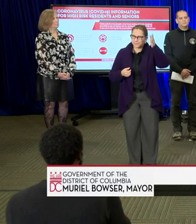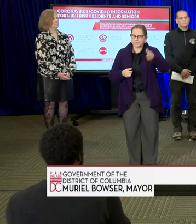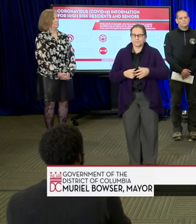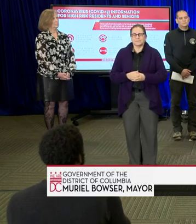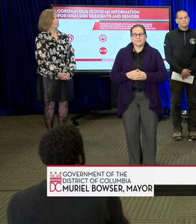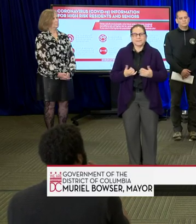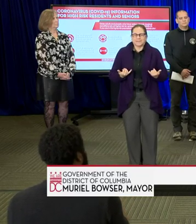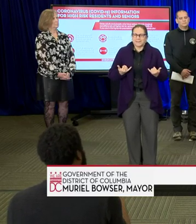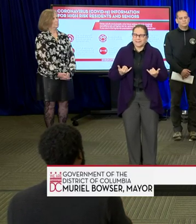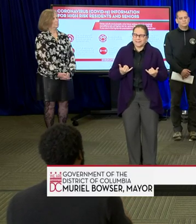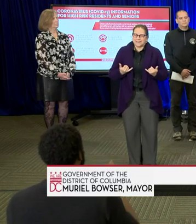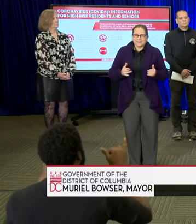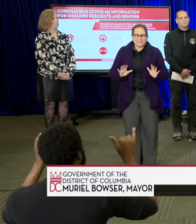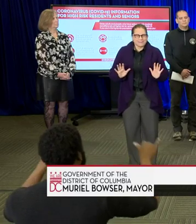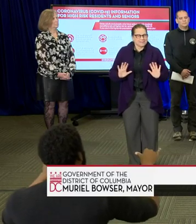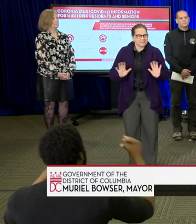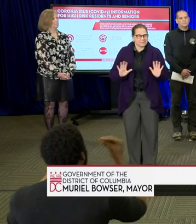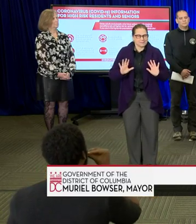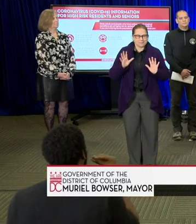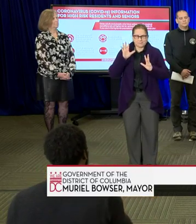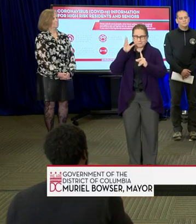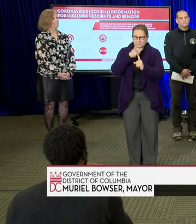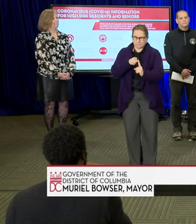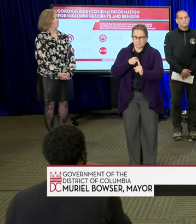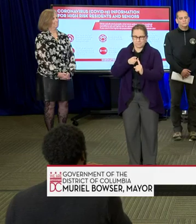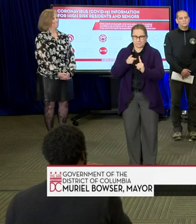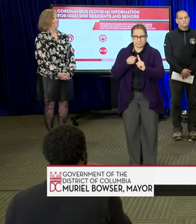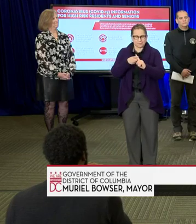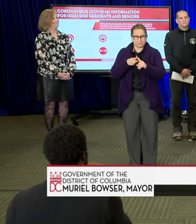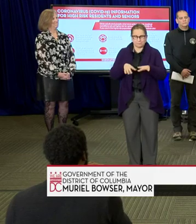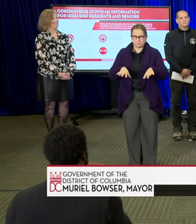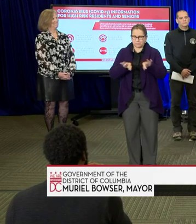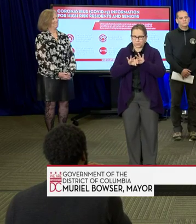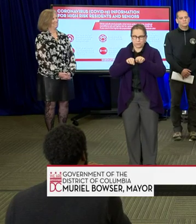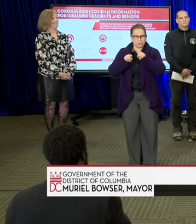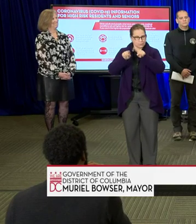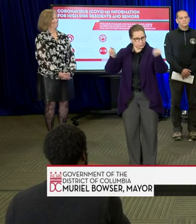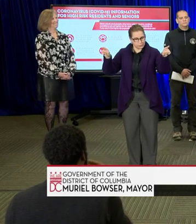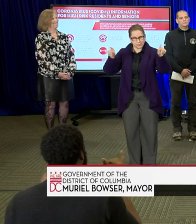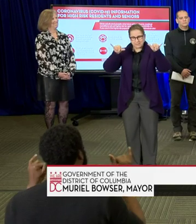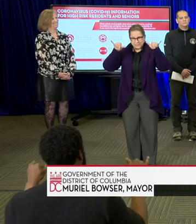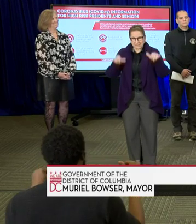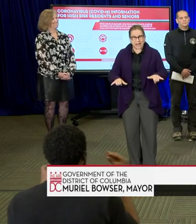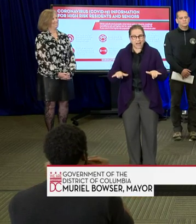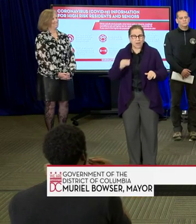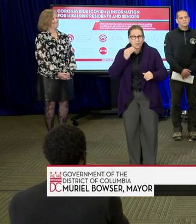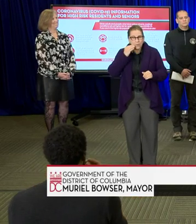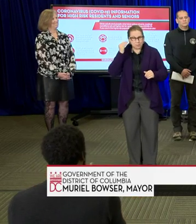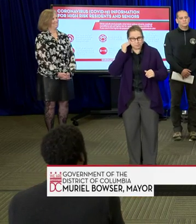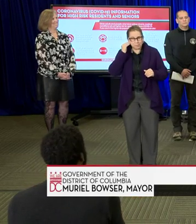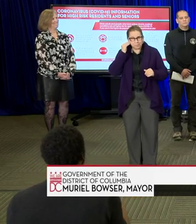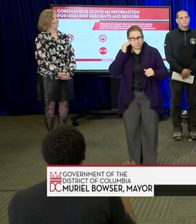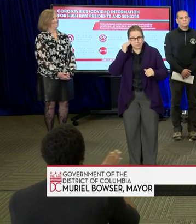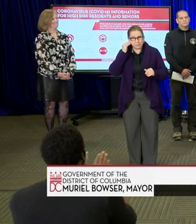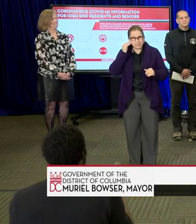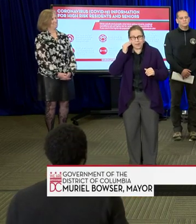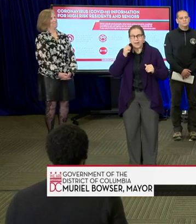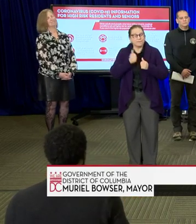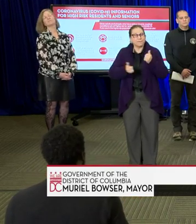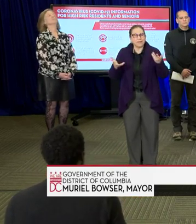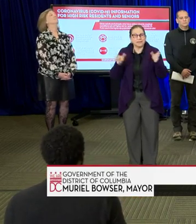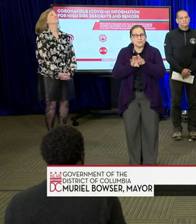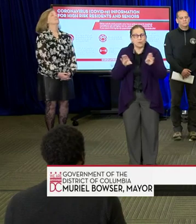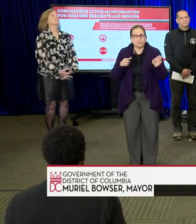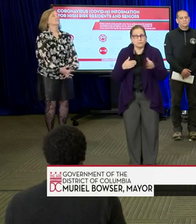staying at home. Everything is closed, and so we want people to stay close to home. We have